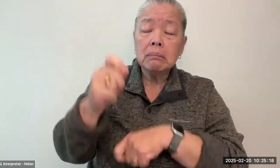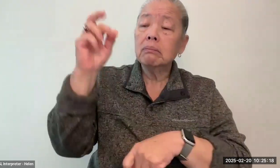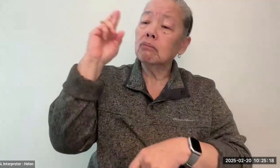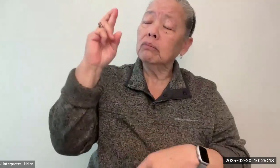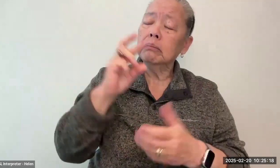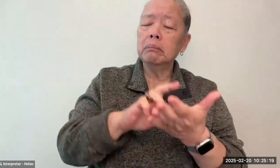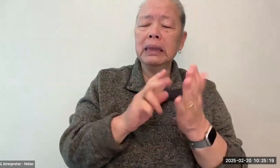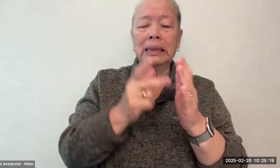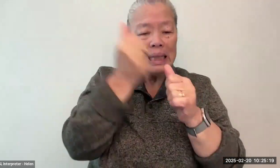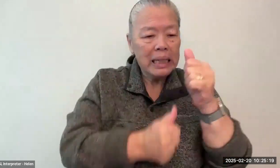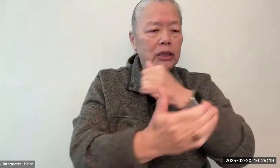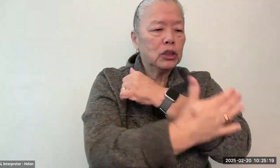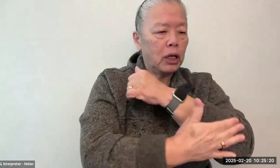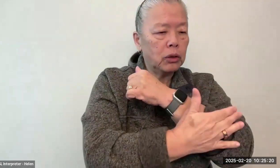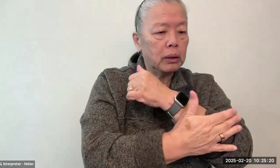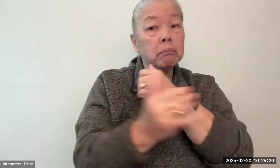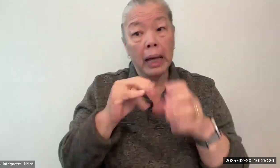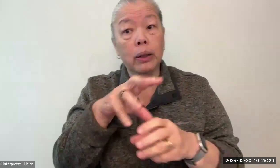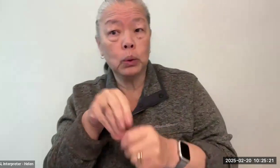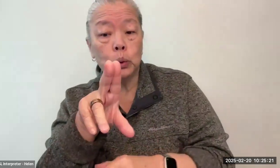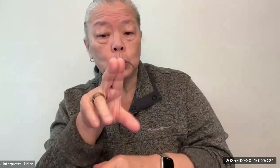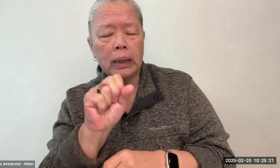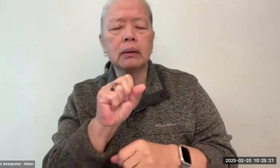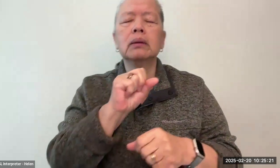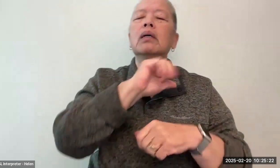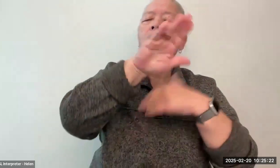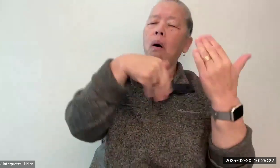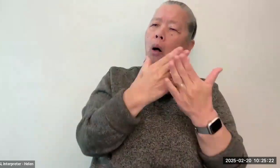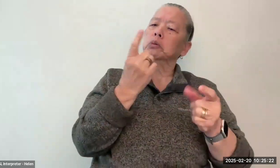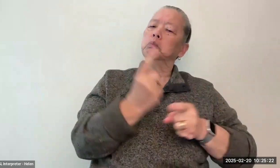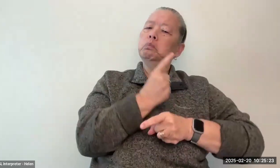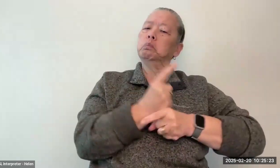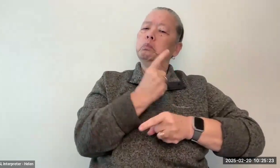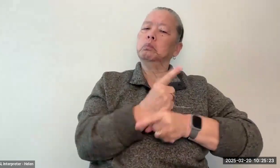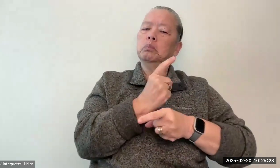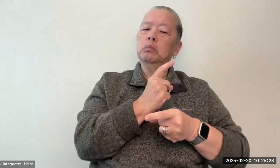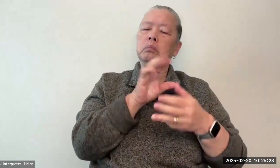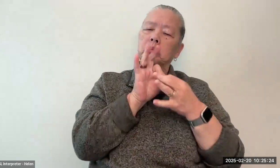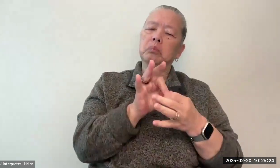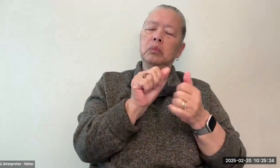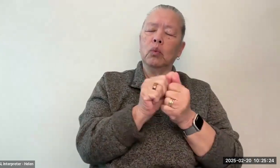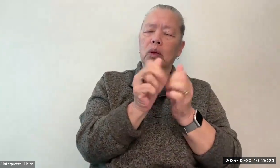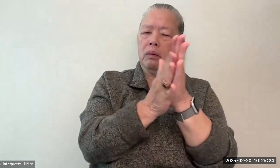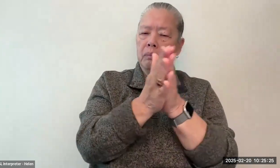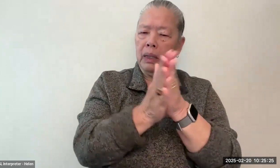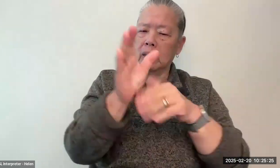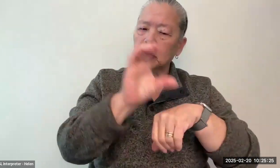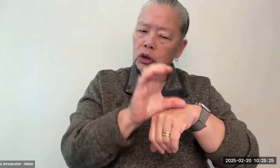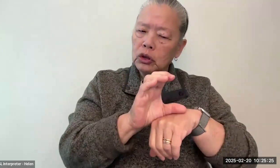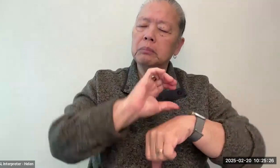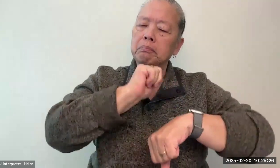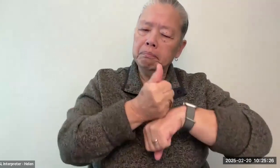including the United States, is an adaptation of United Methodism to the particular context of that country.